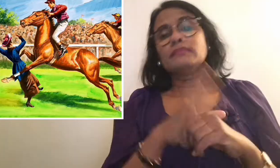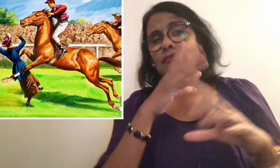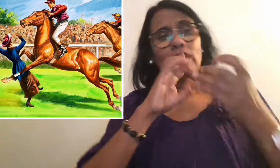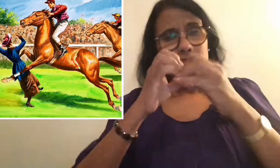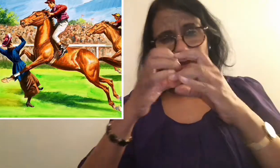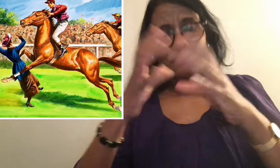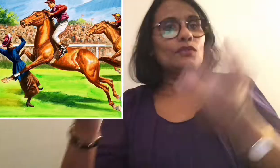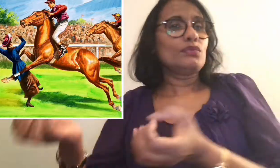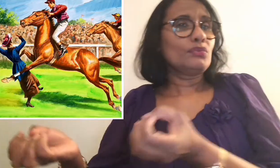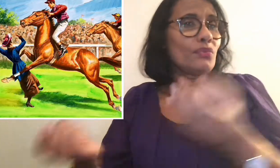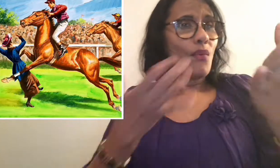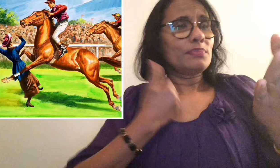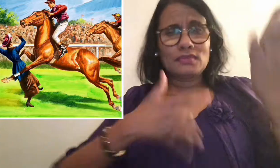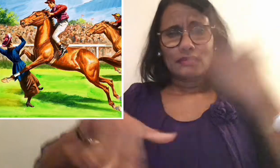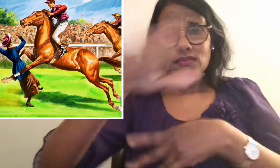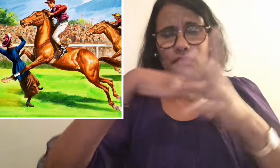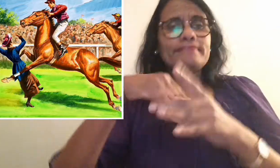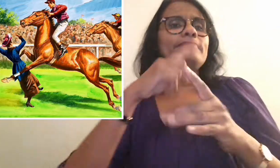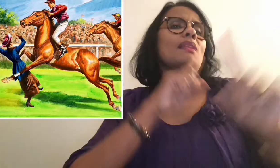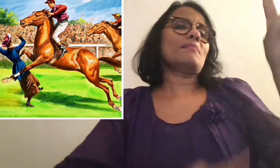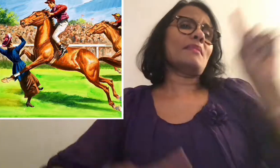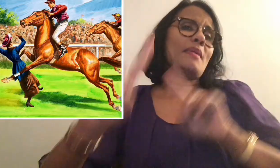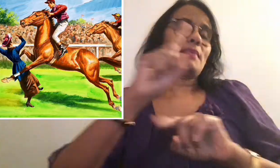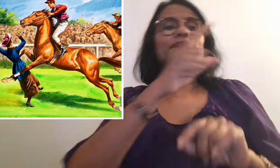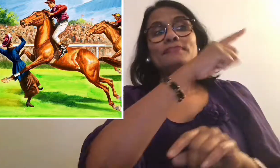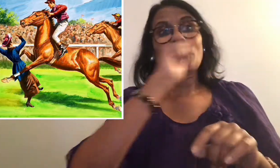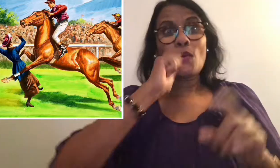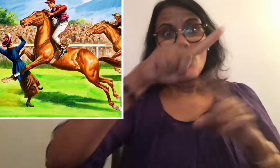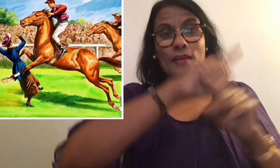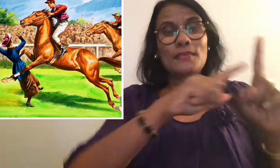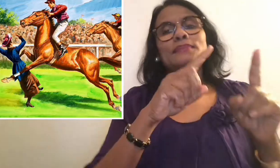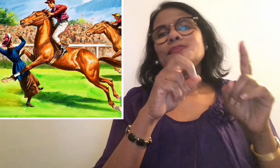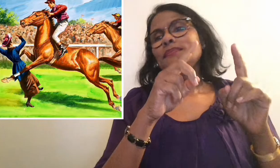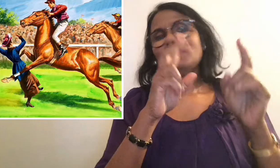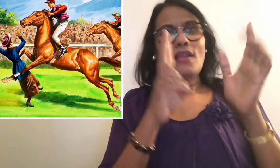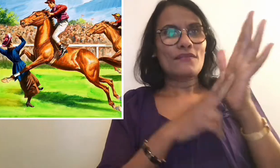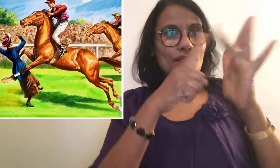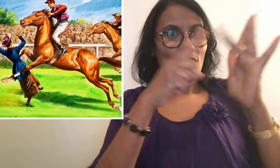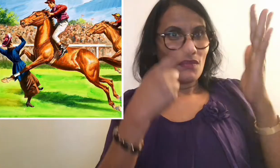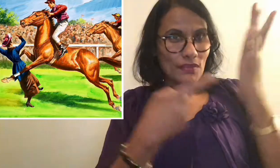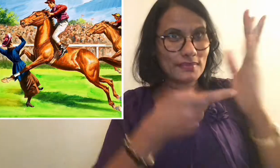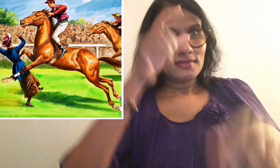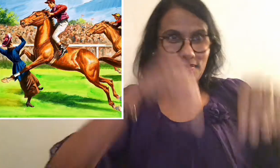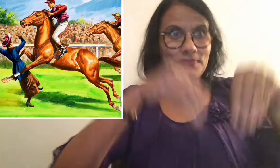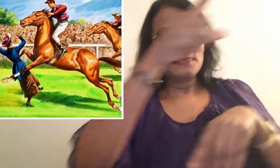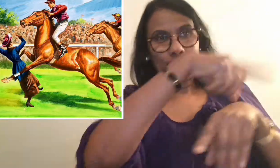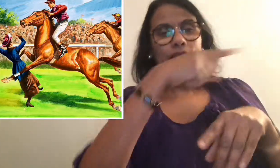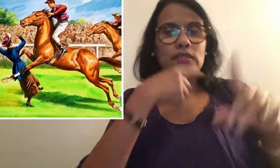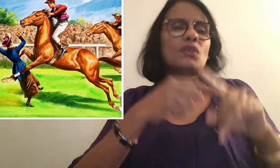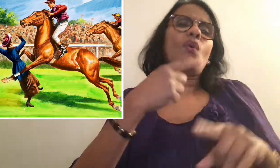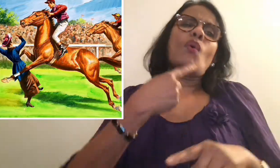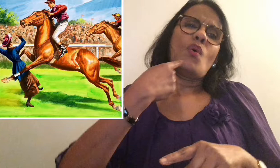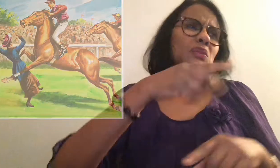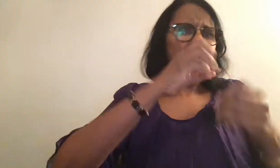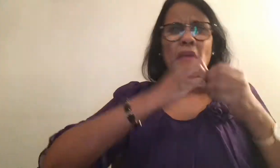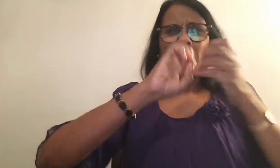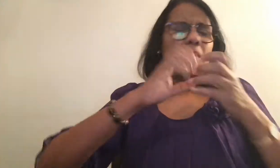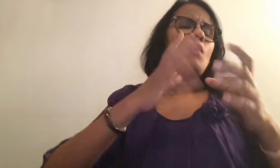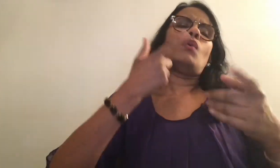What I think is going on is probably something we ingested. They caused us to have a really bad bacteria infection. She could have a large amount of